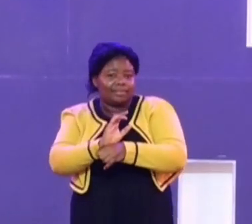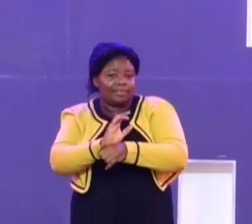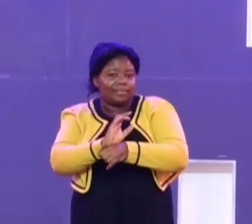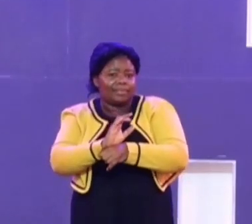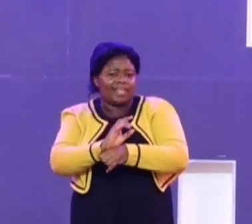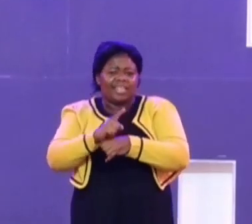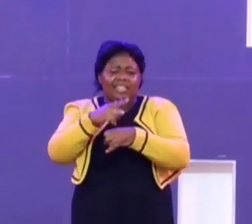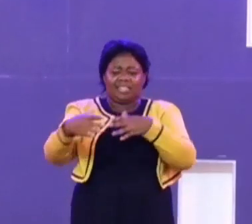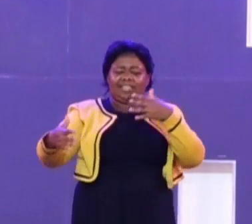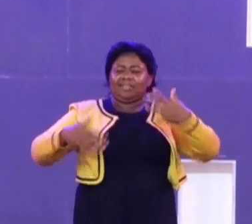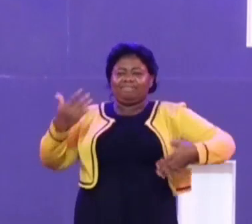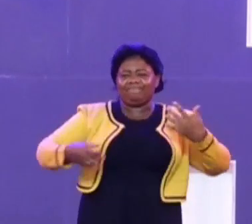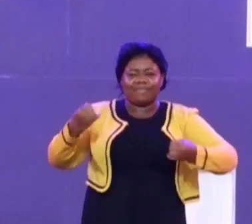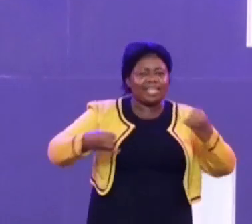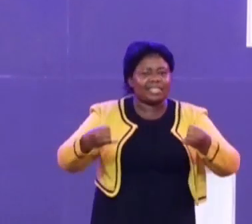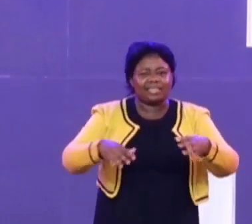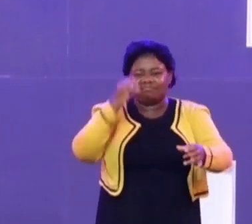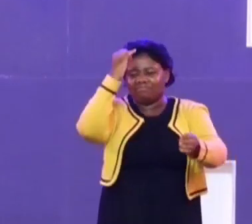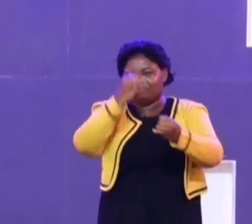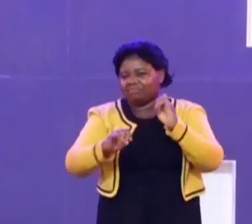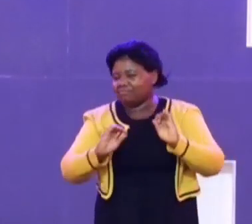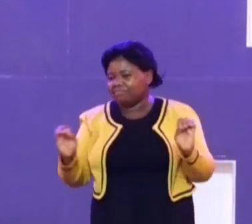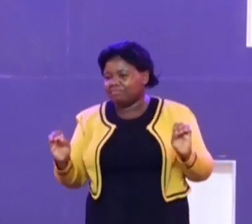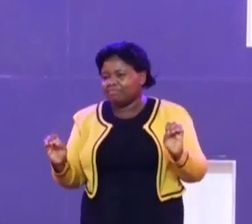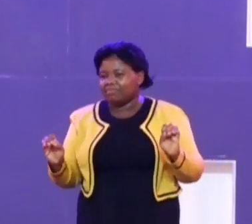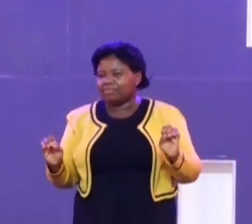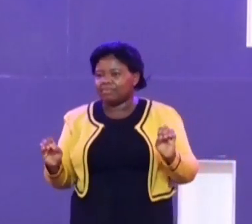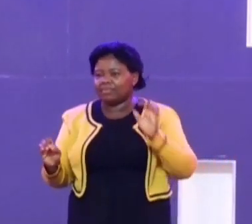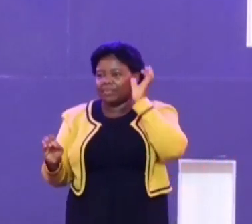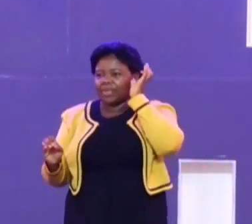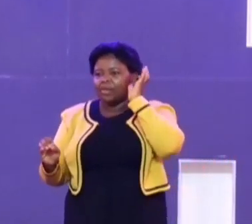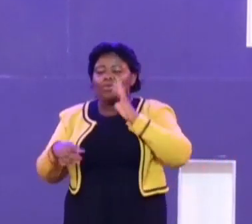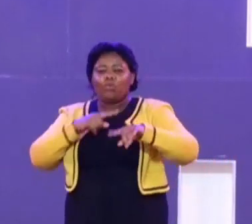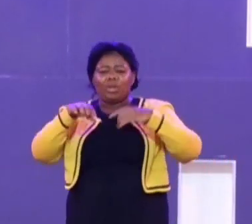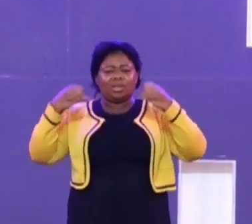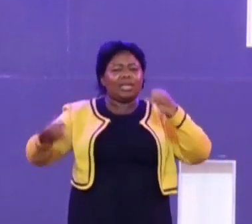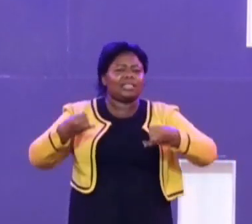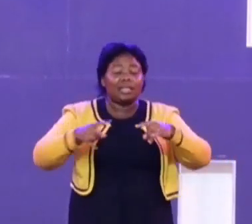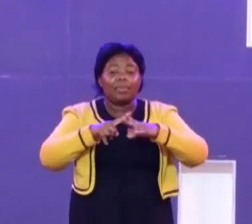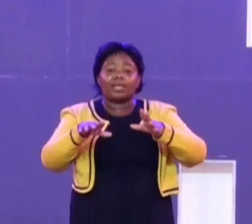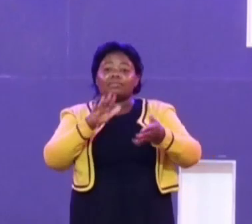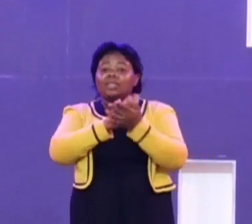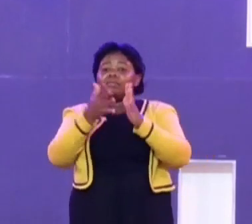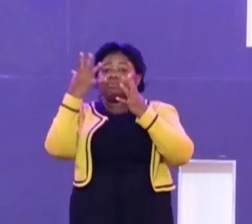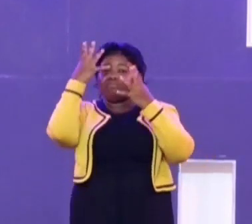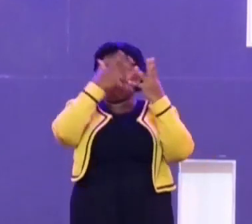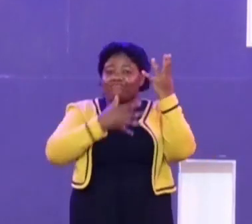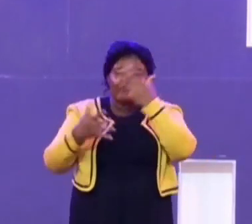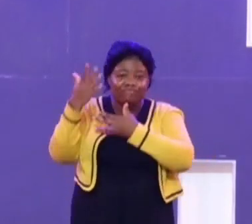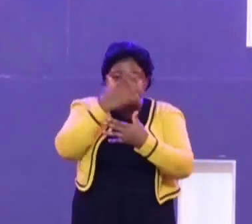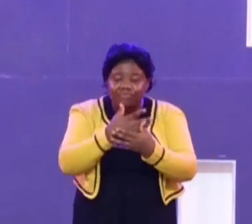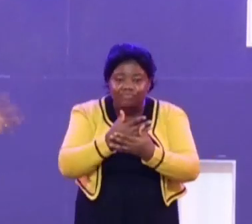kuchamu kachamu kamiwede wo. The things of getting excited are over. Tuchamu senga betu swala nge kanisa. We have gotten excited as we get embarrassed as a church. Tuchamu